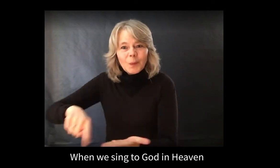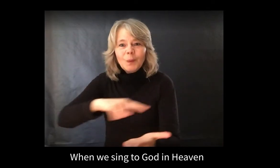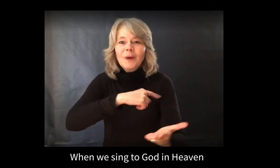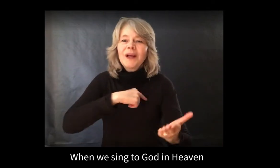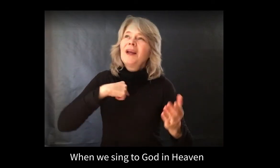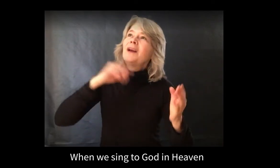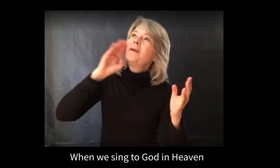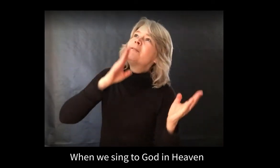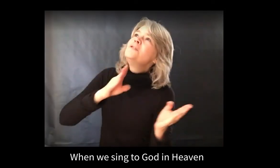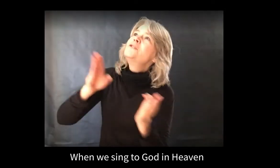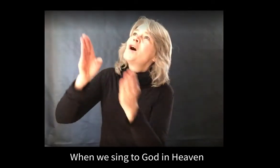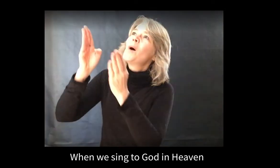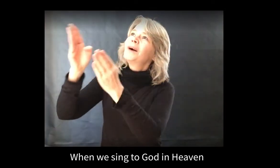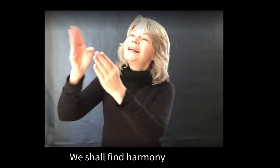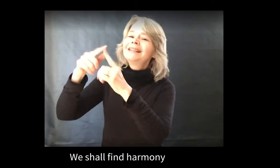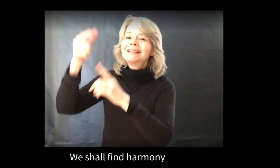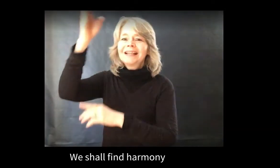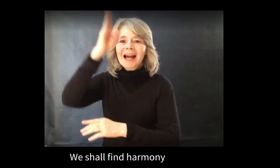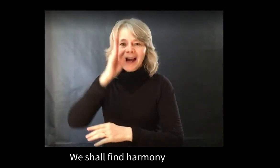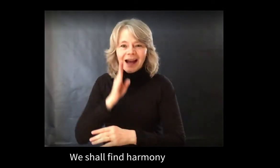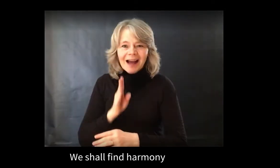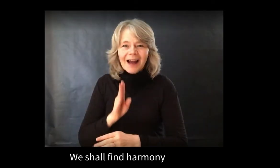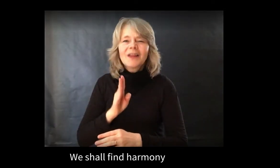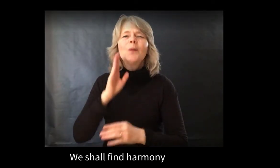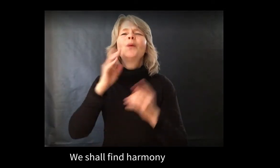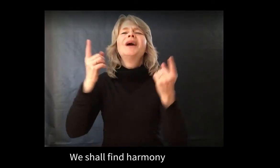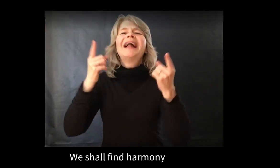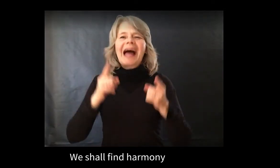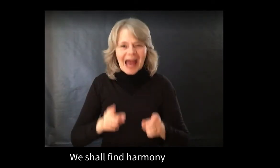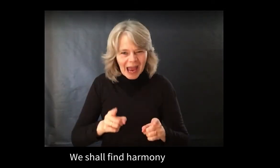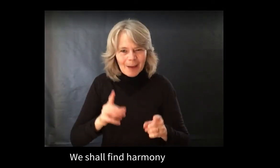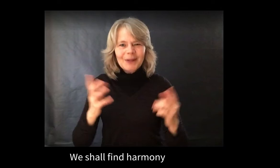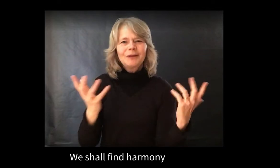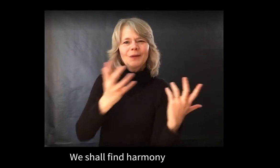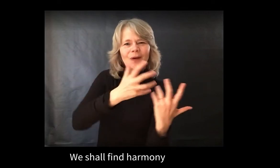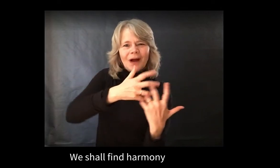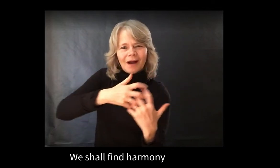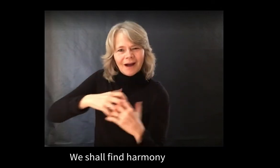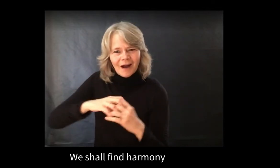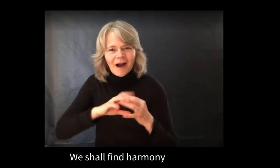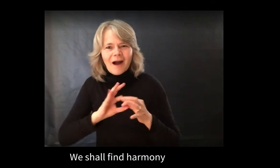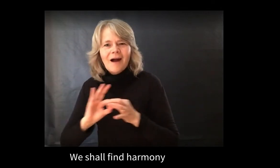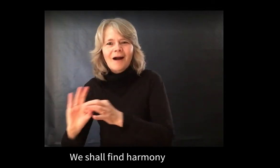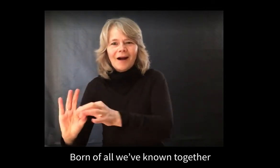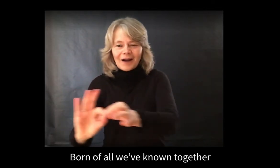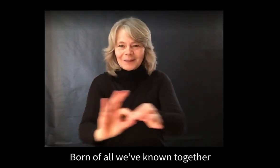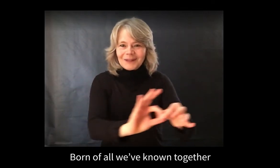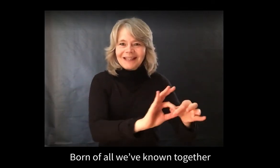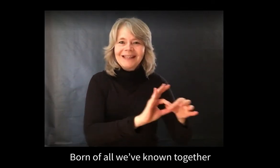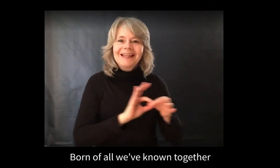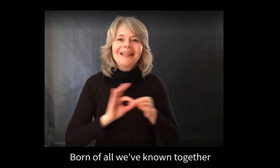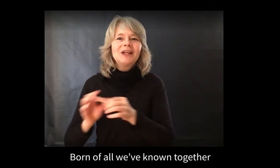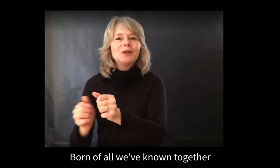through. When we sing to God in heaven, we shall find